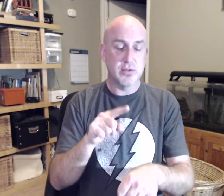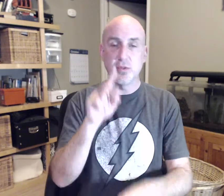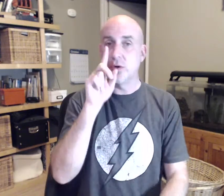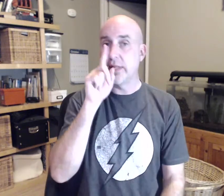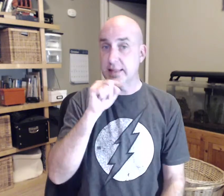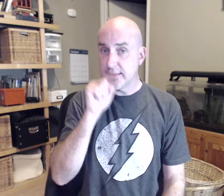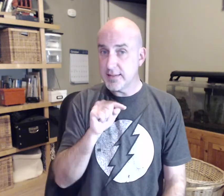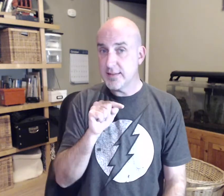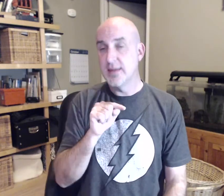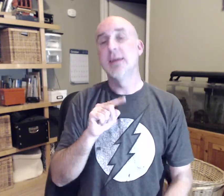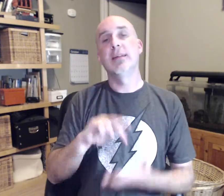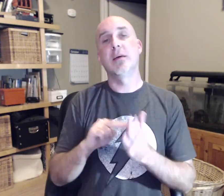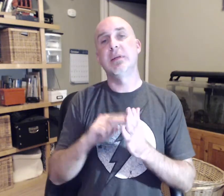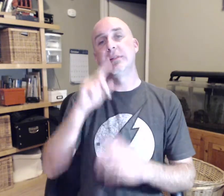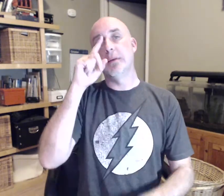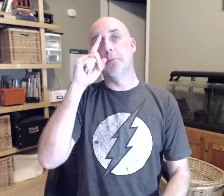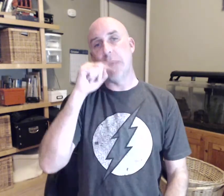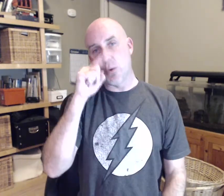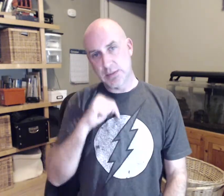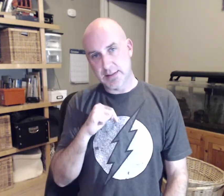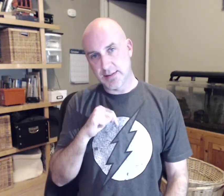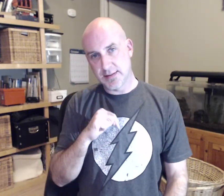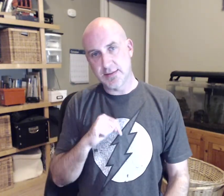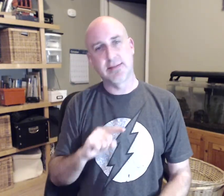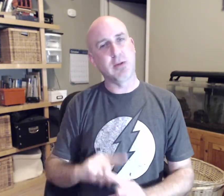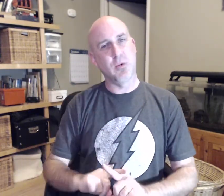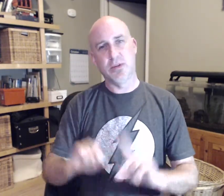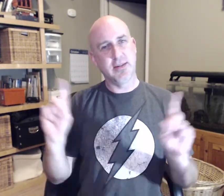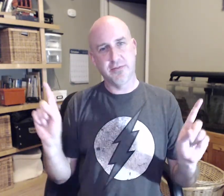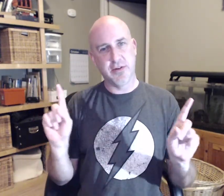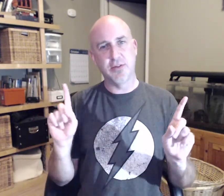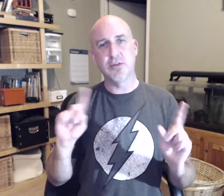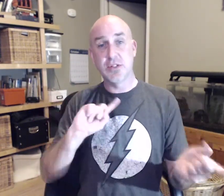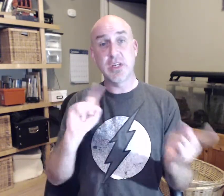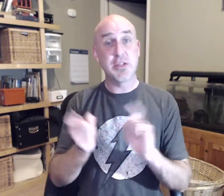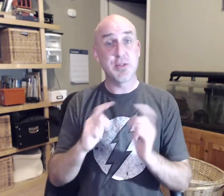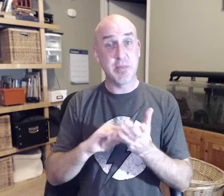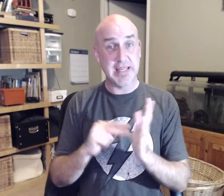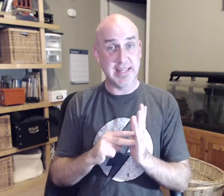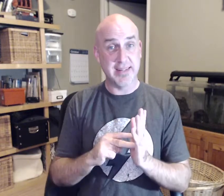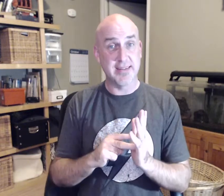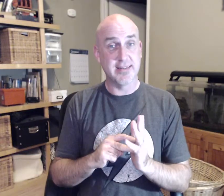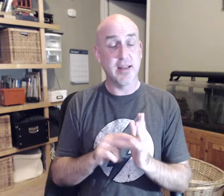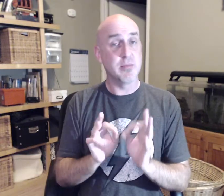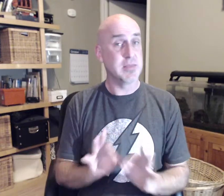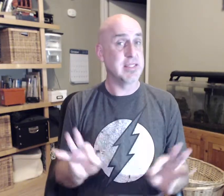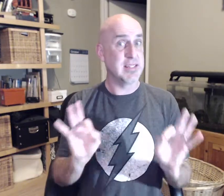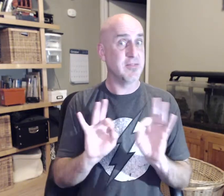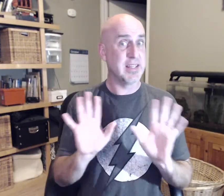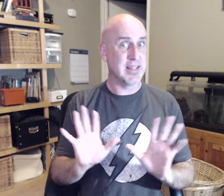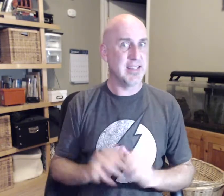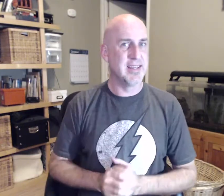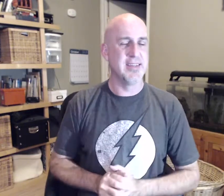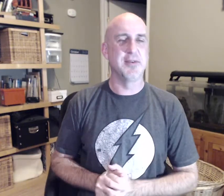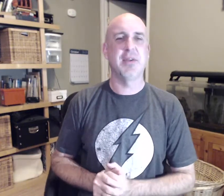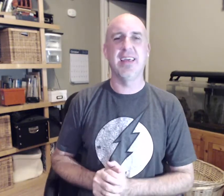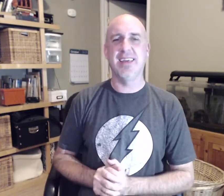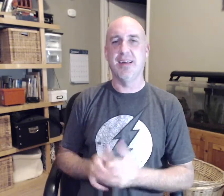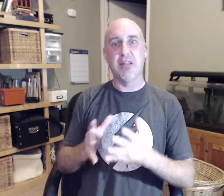go like this, that means mouse. And it's totally different. You're going to change the meaning significantly, okay, a